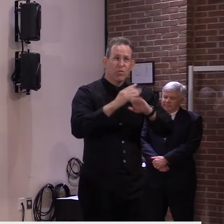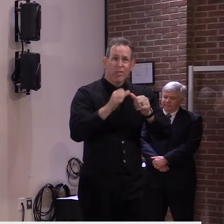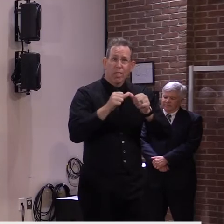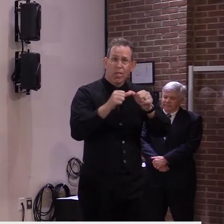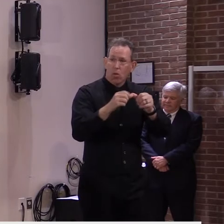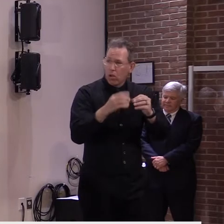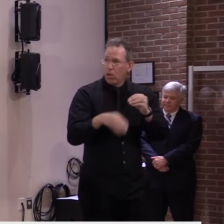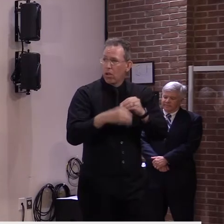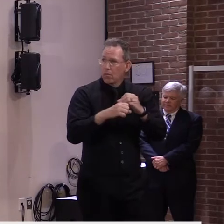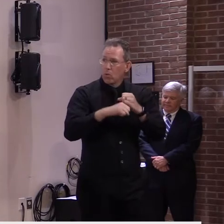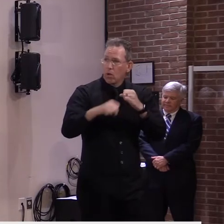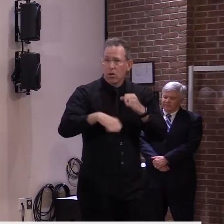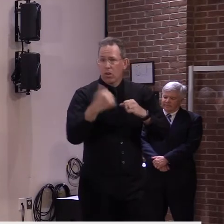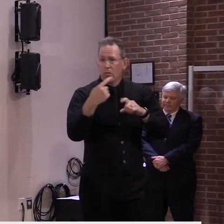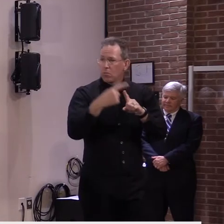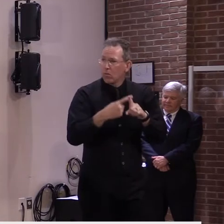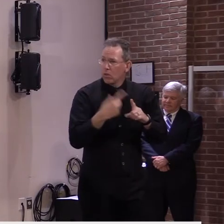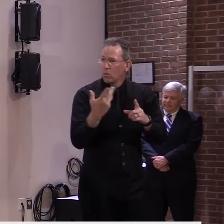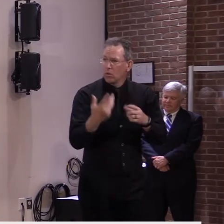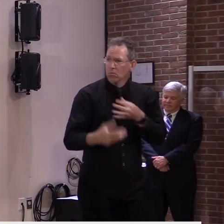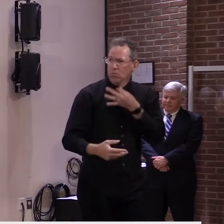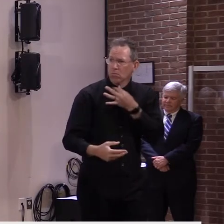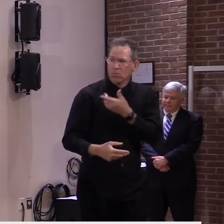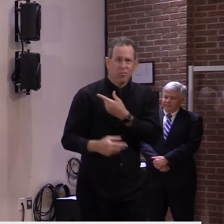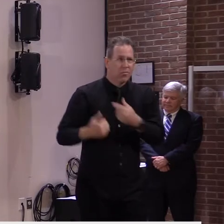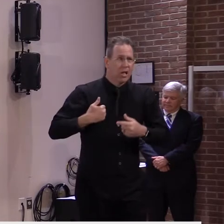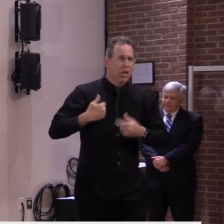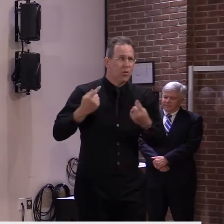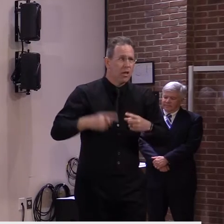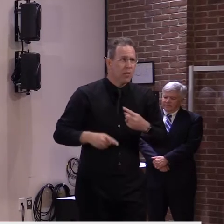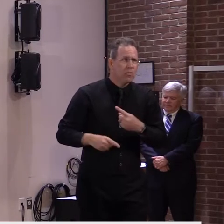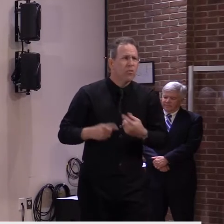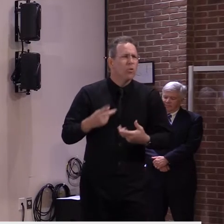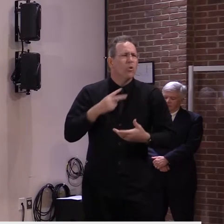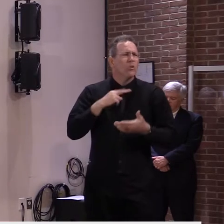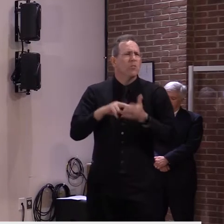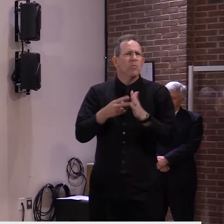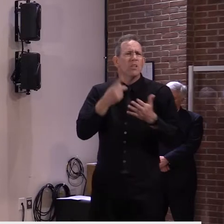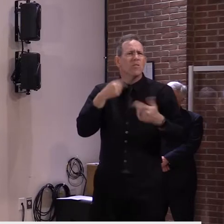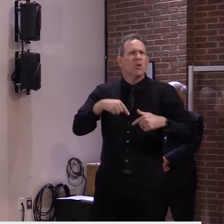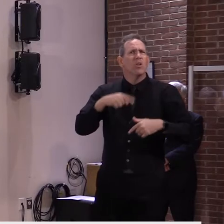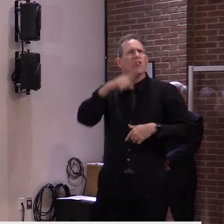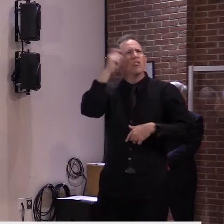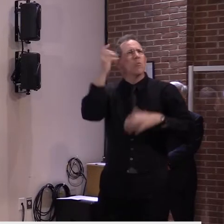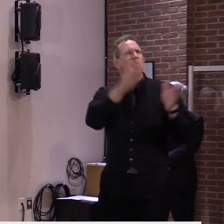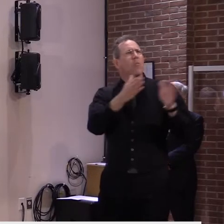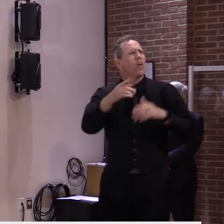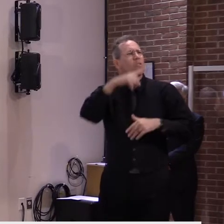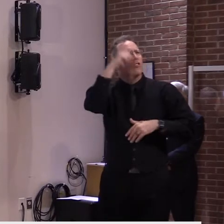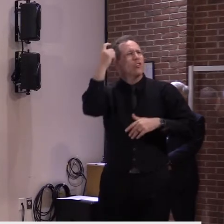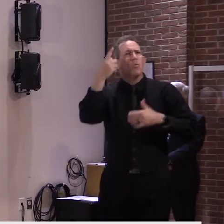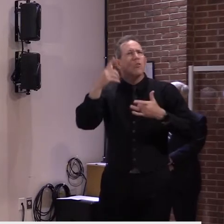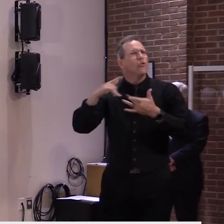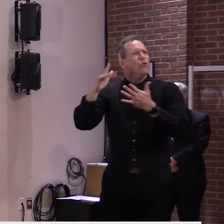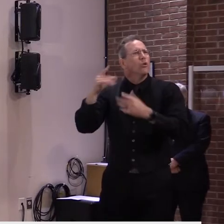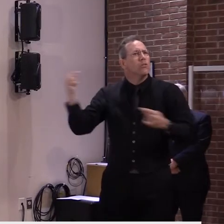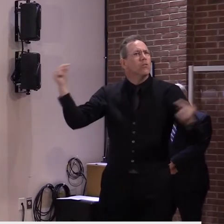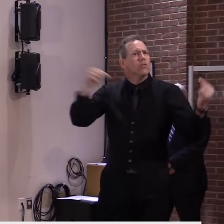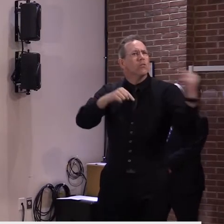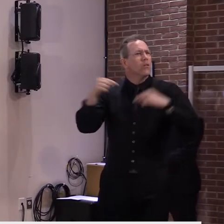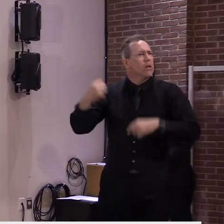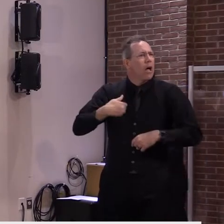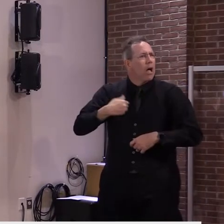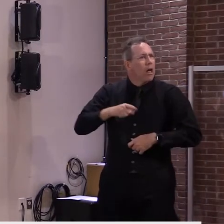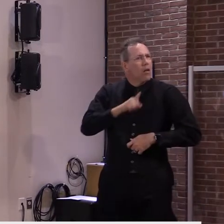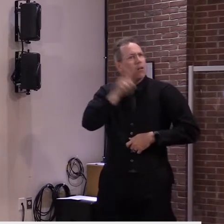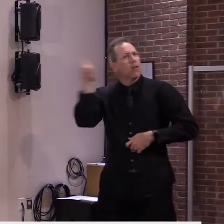what does that mean for us, for the summer tourism economy ahead? You know, interestingly enough, yesterday I